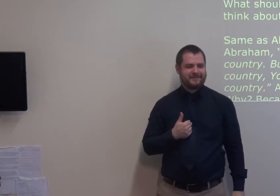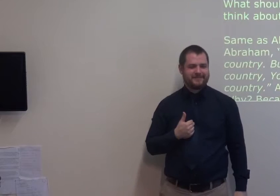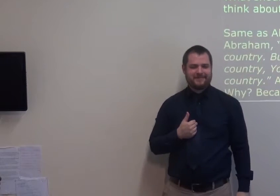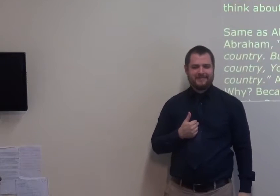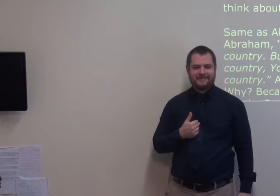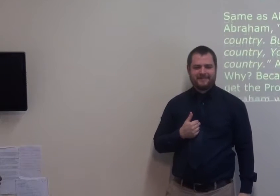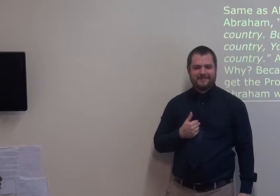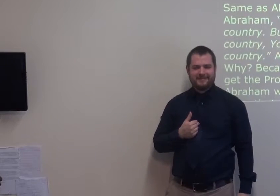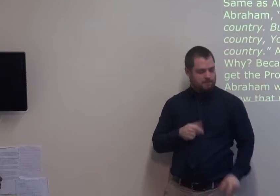The same as Abraham.